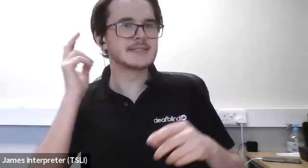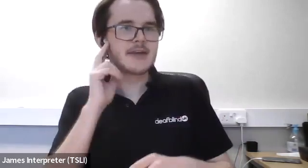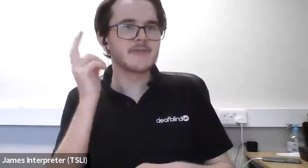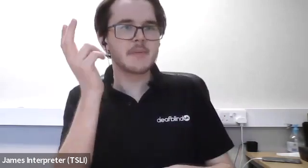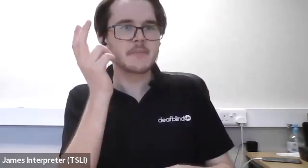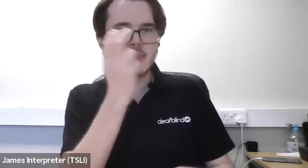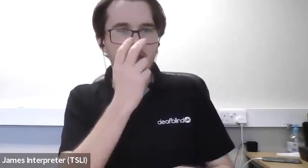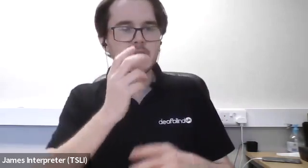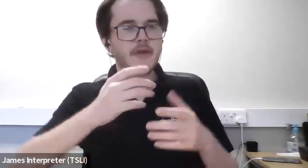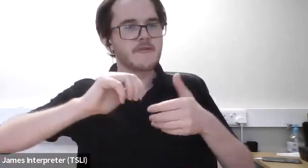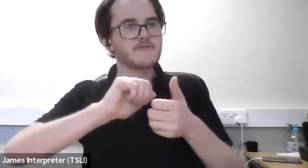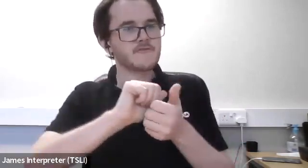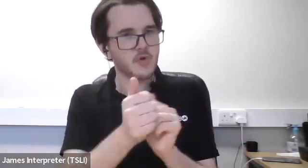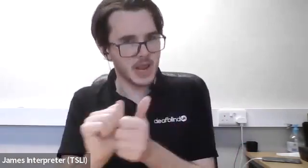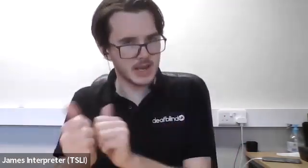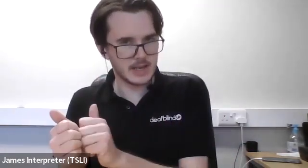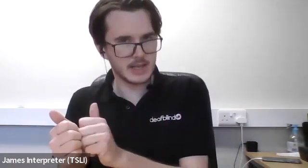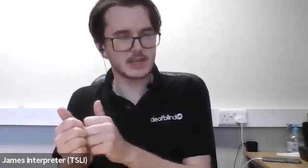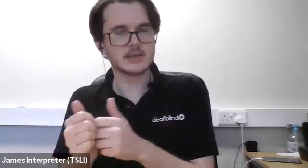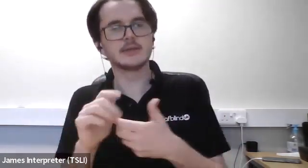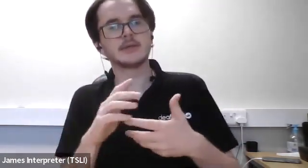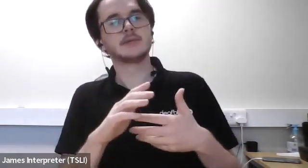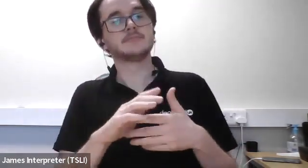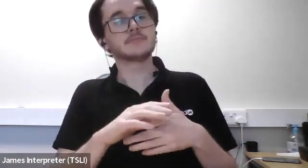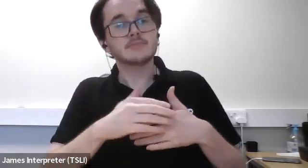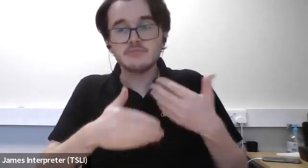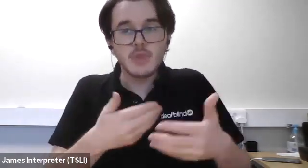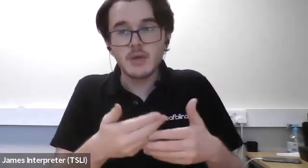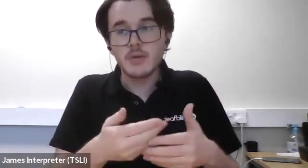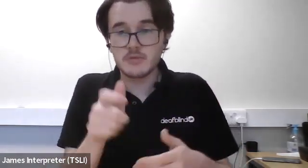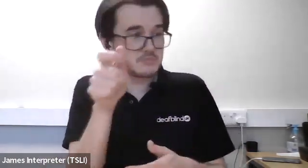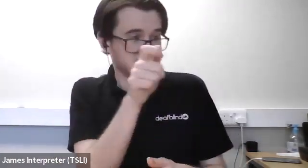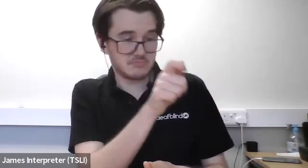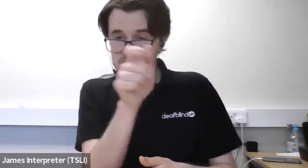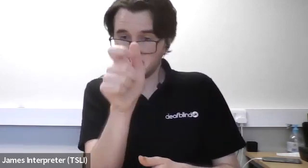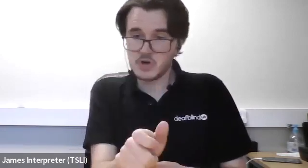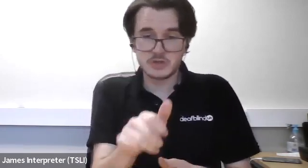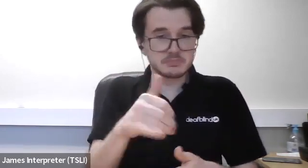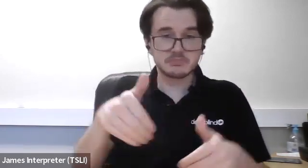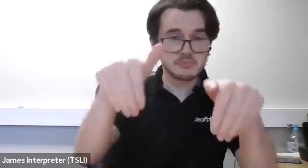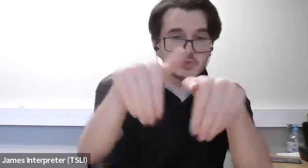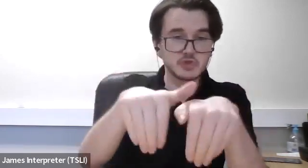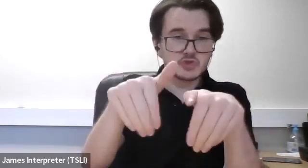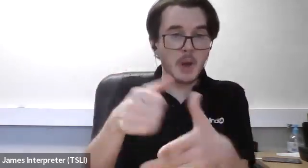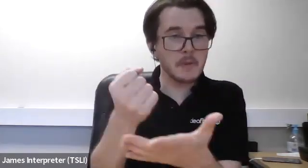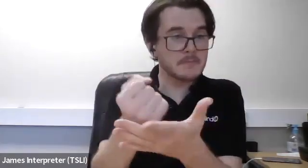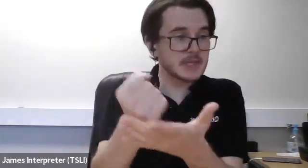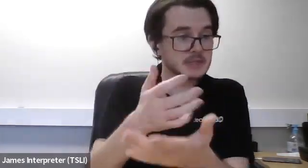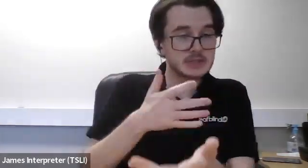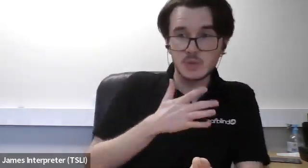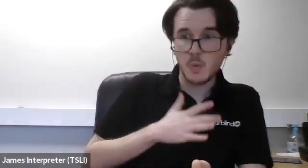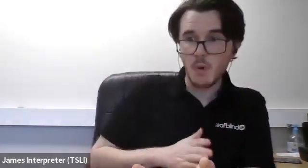Initiative, with the venue or the social opportunity that that individual has identified as their preferred